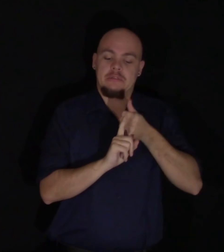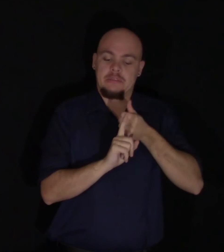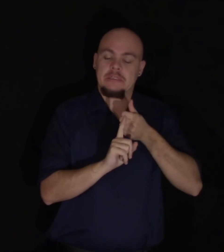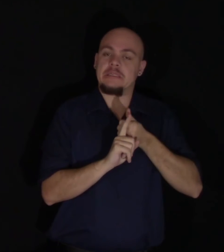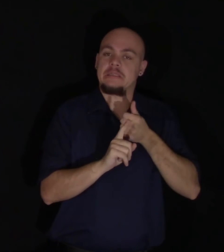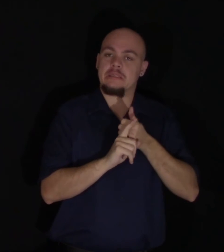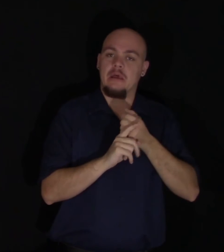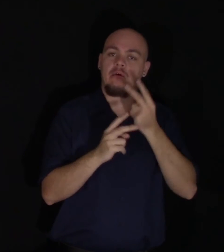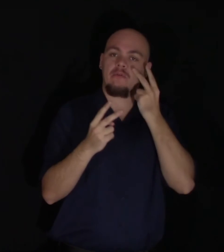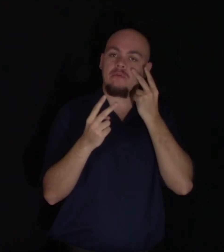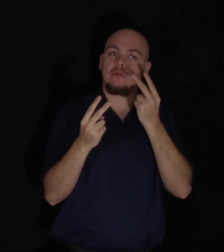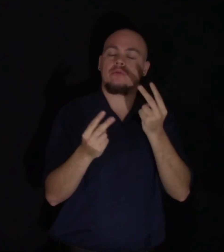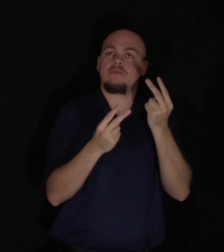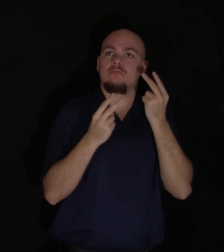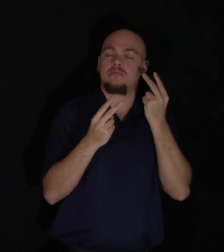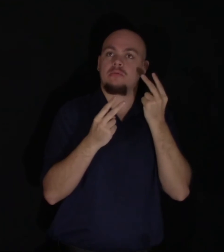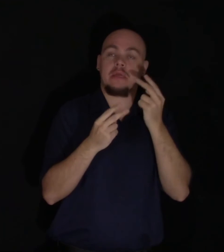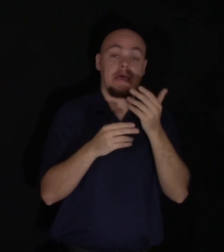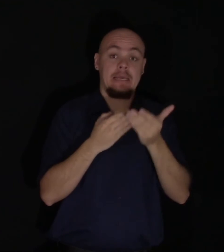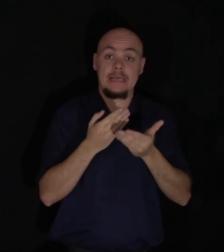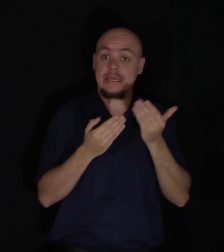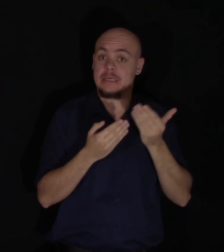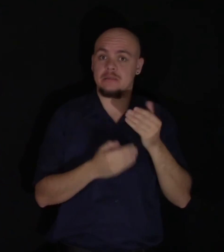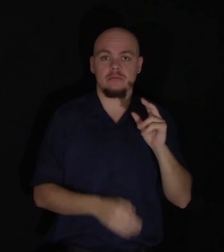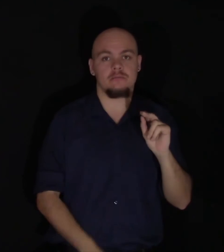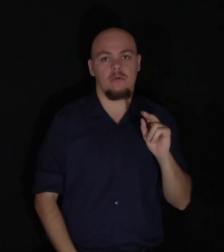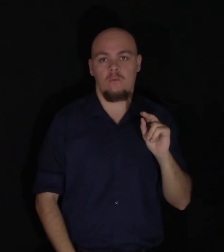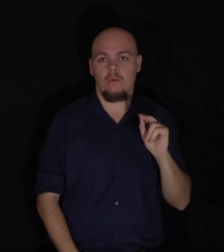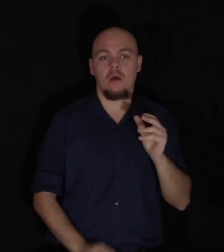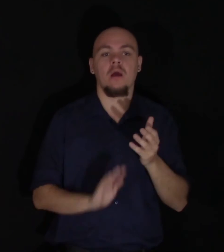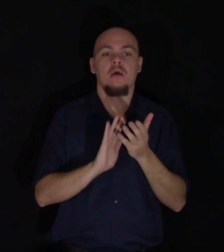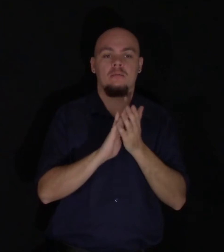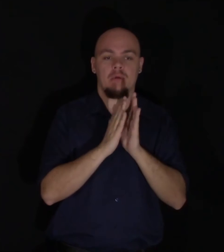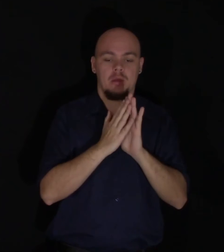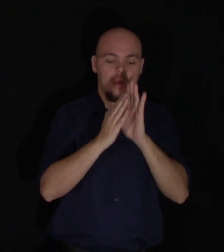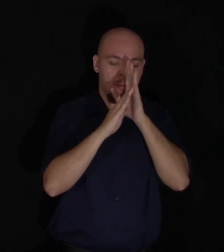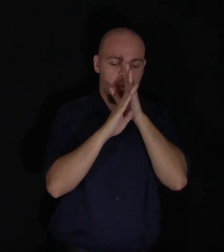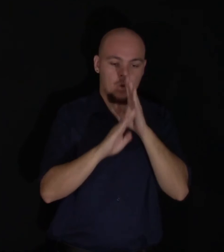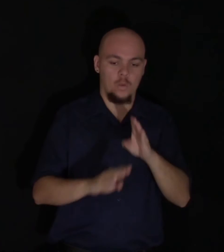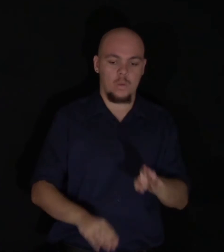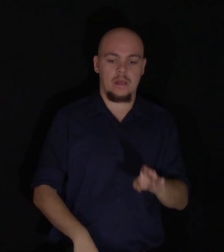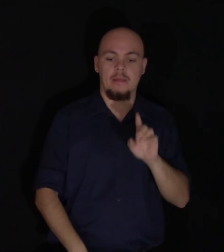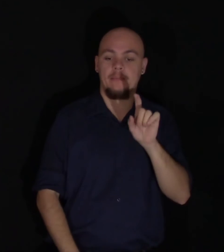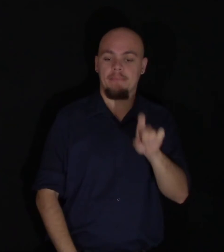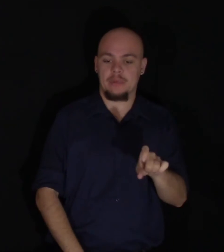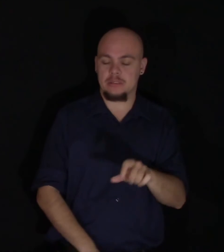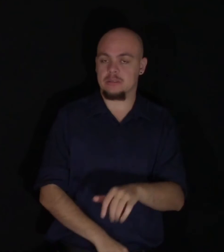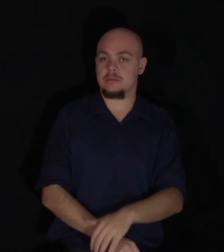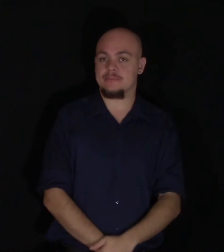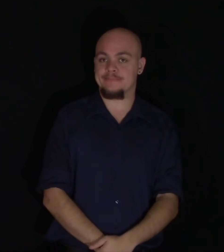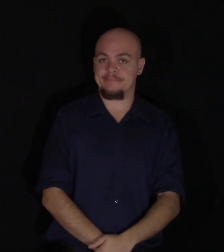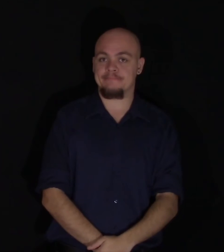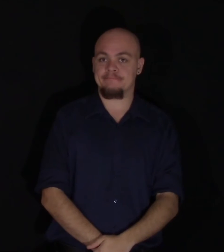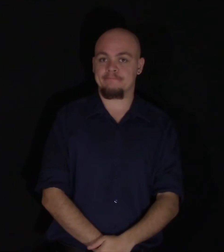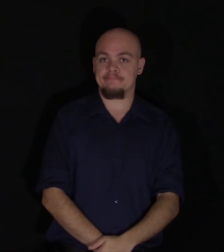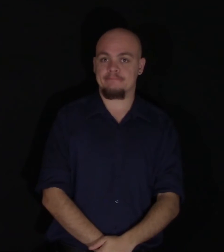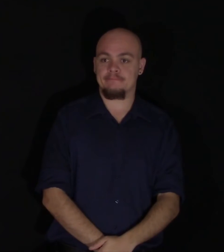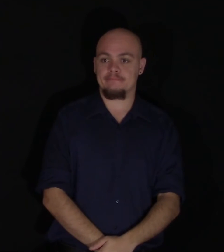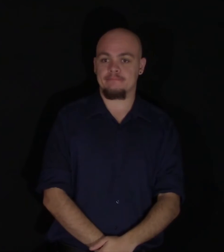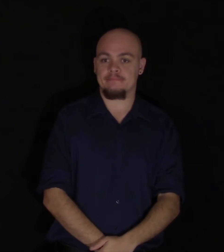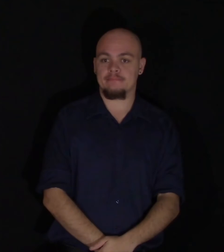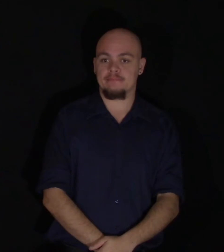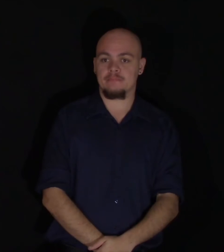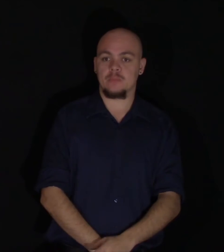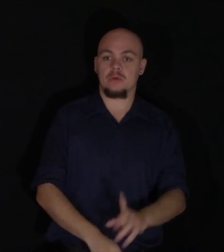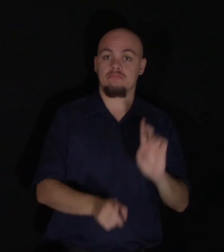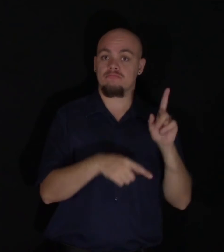was not an easy process, and I had to get quiet again, because I remembered that this is what had gotten me to this